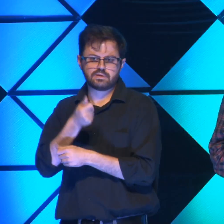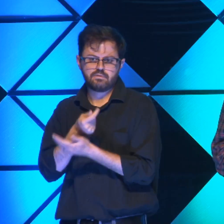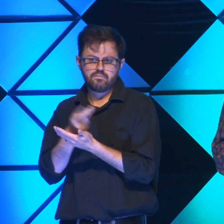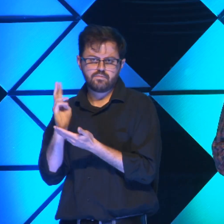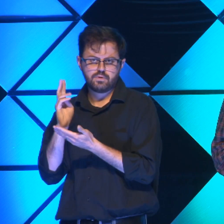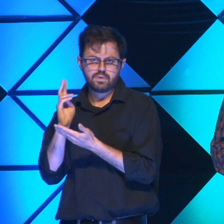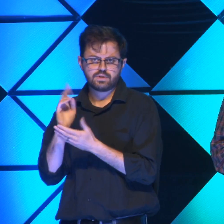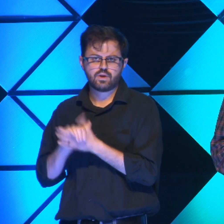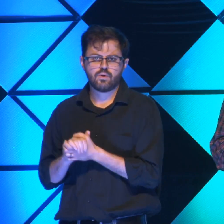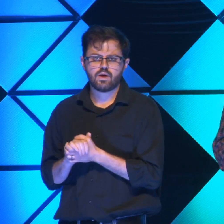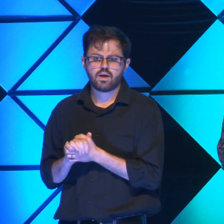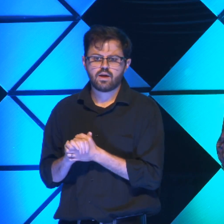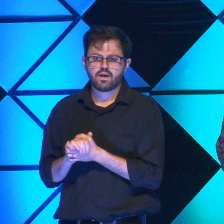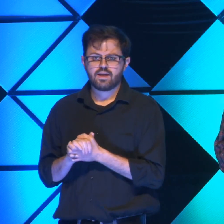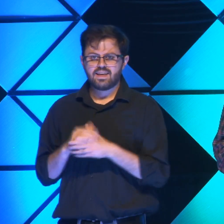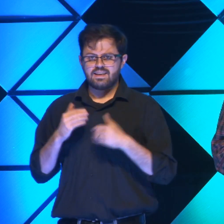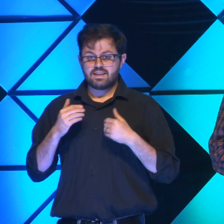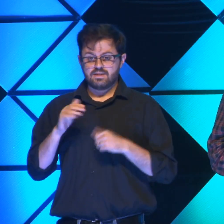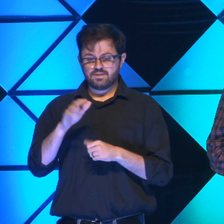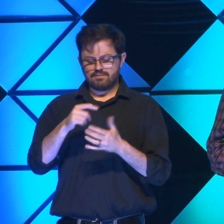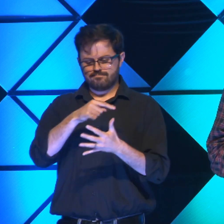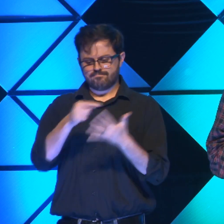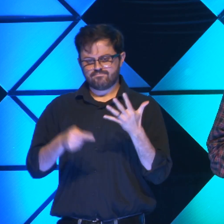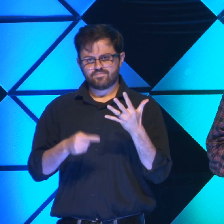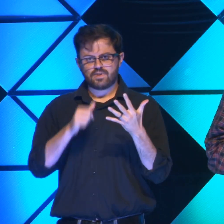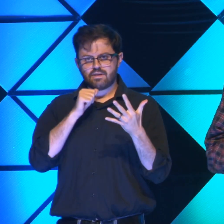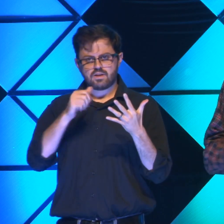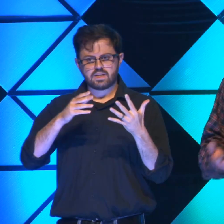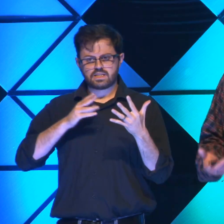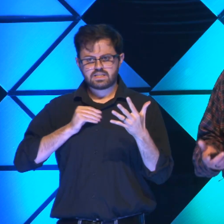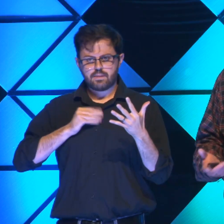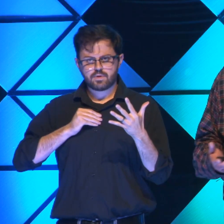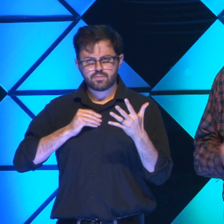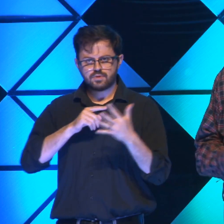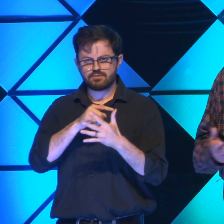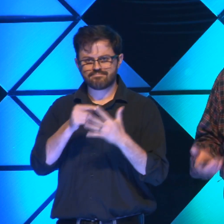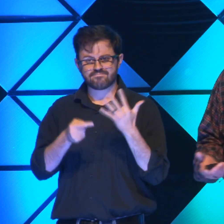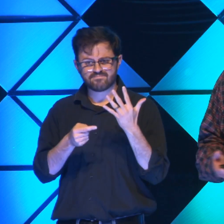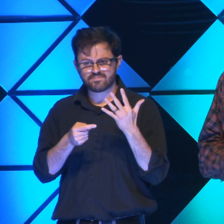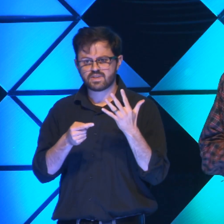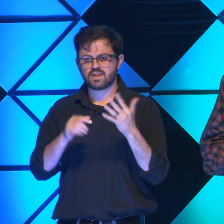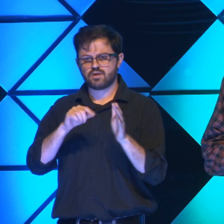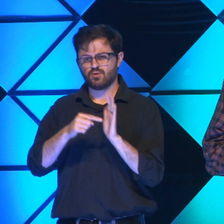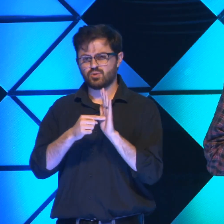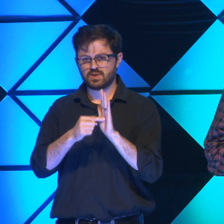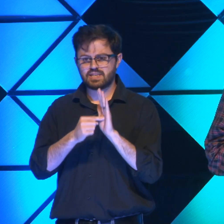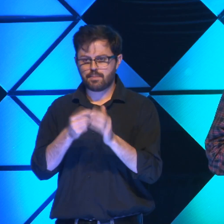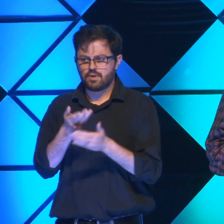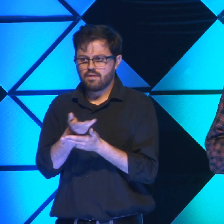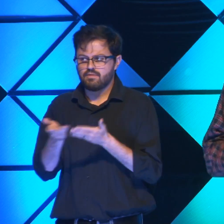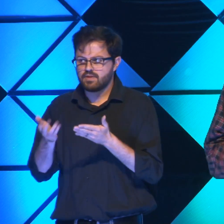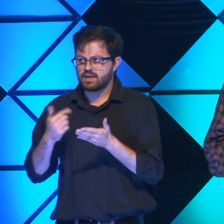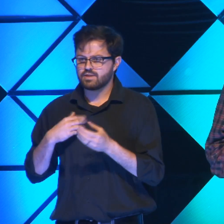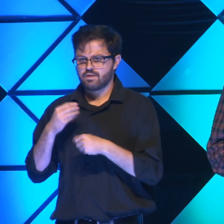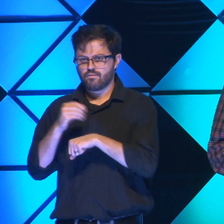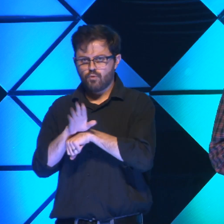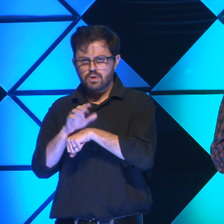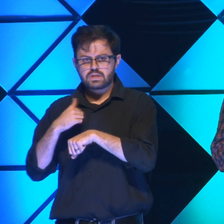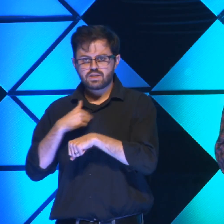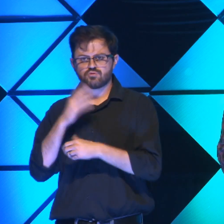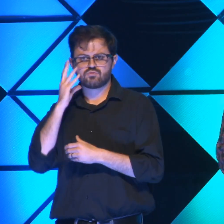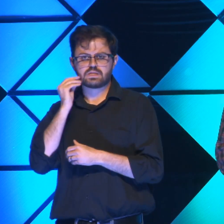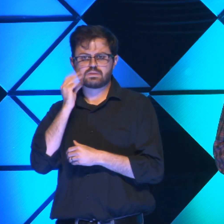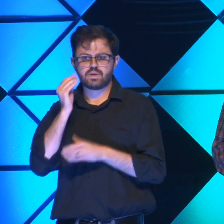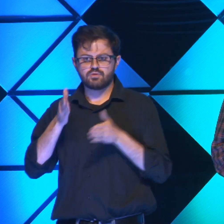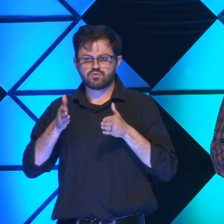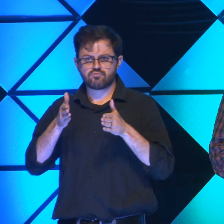the 5 unacceptables are examples of some things that can place people on this road, right? Some of the things that can make